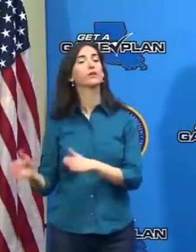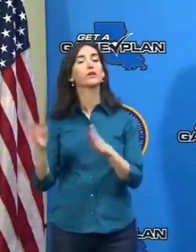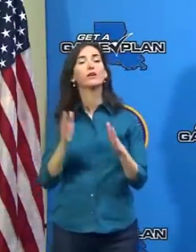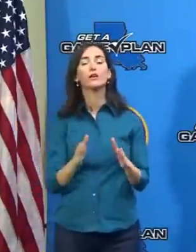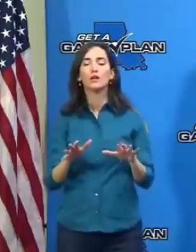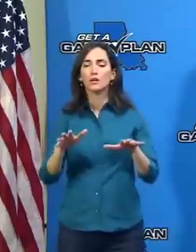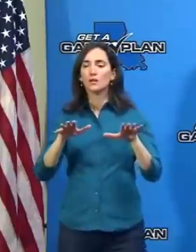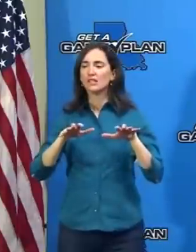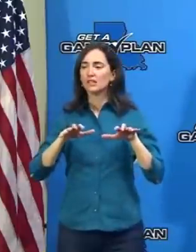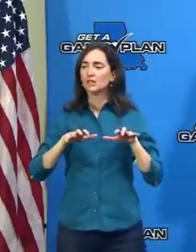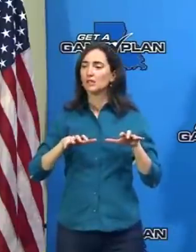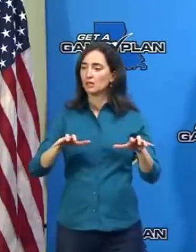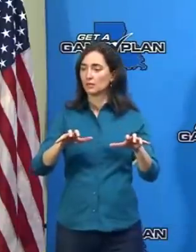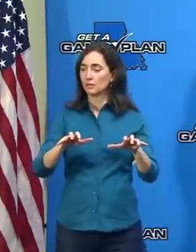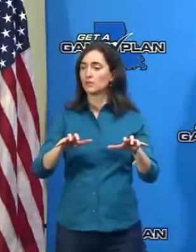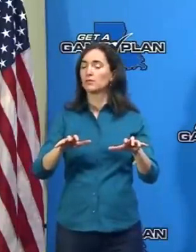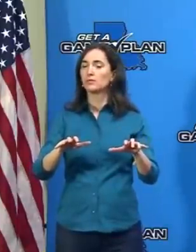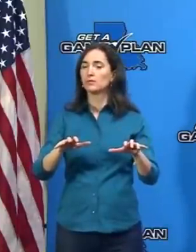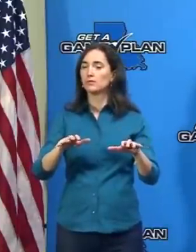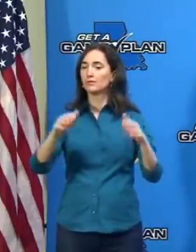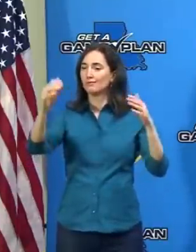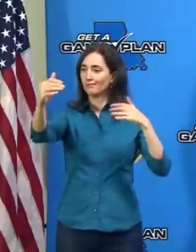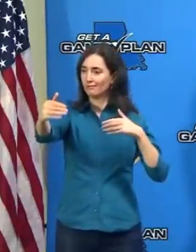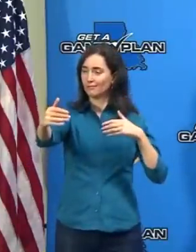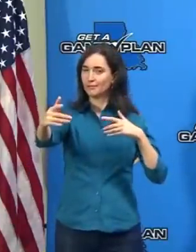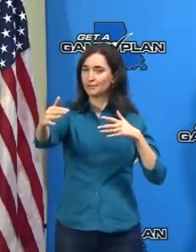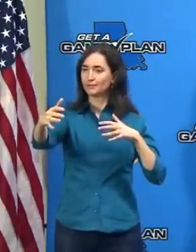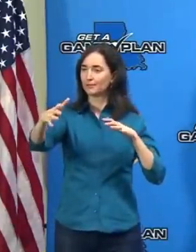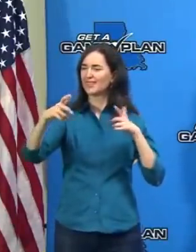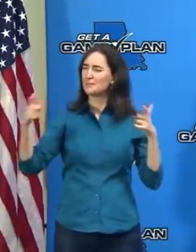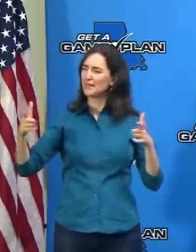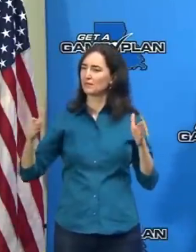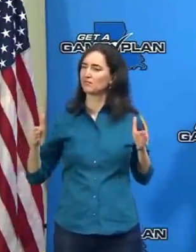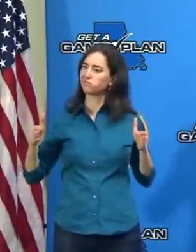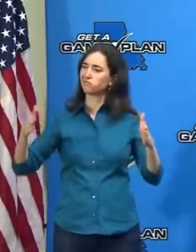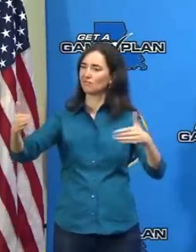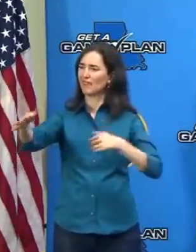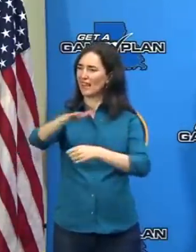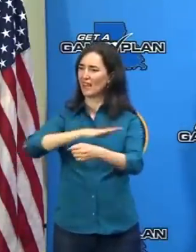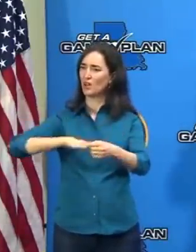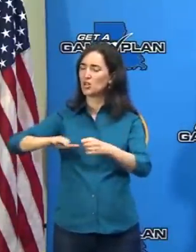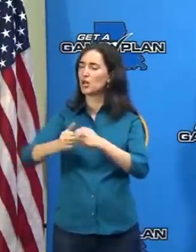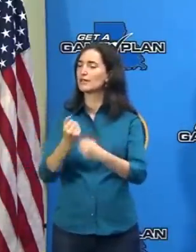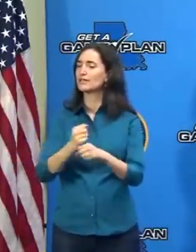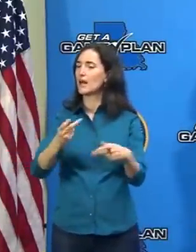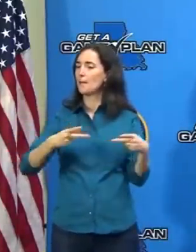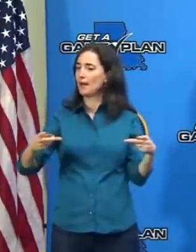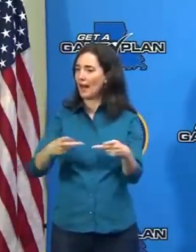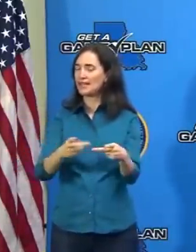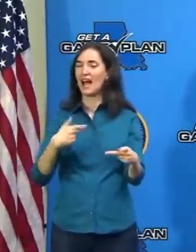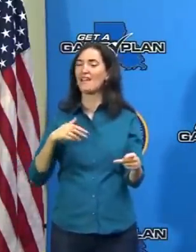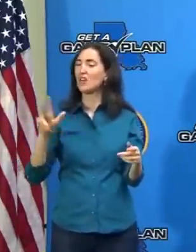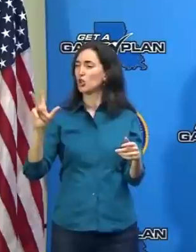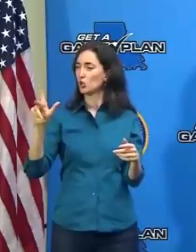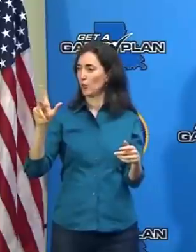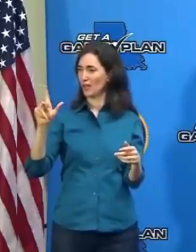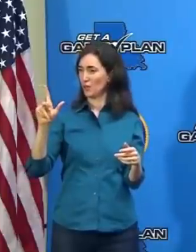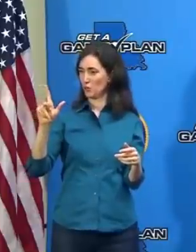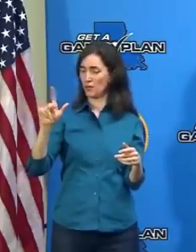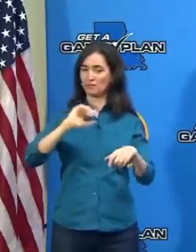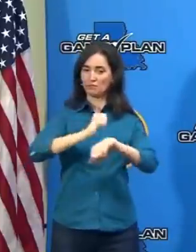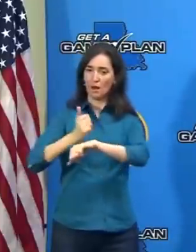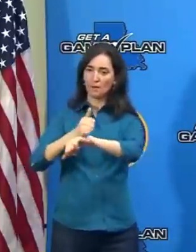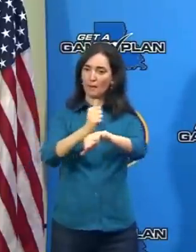shelters, the total capacity of the 23 shelters that are open is